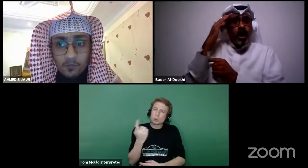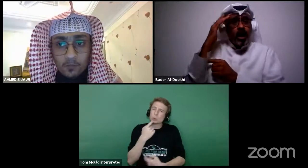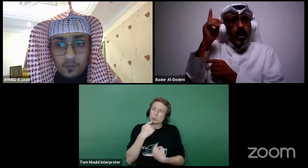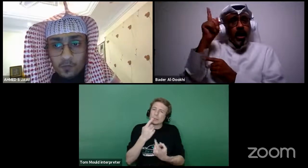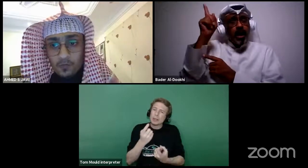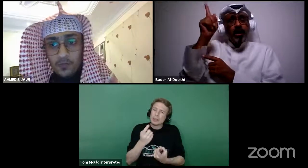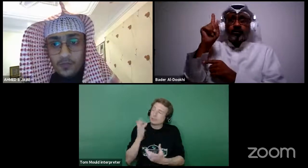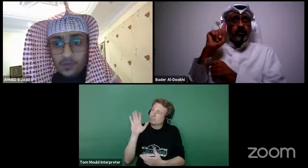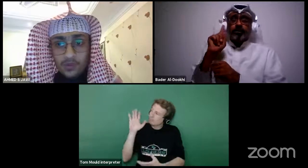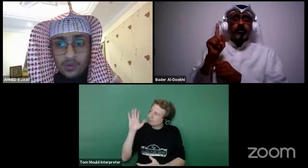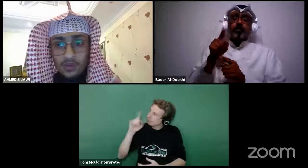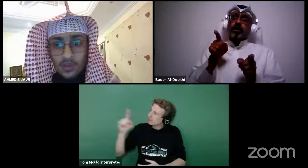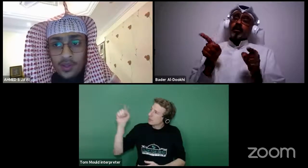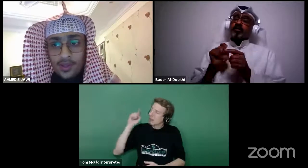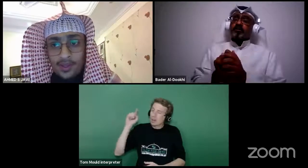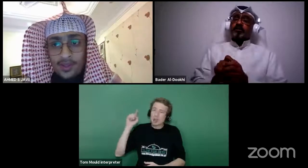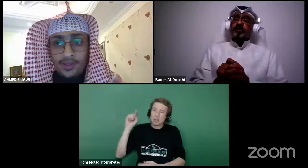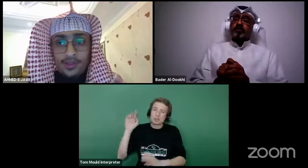not."